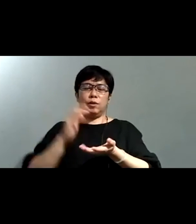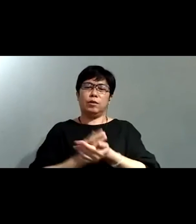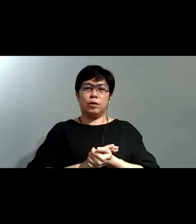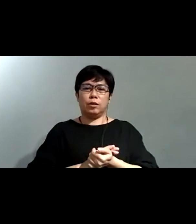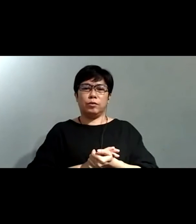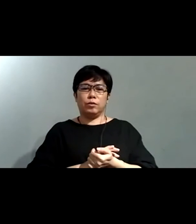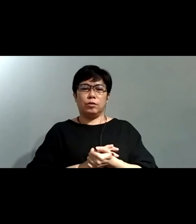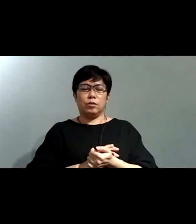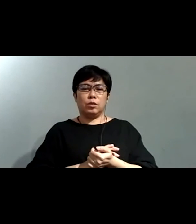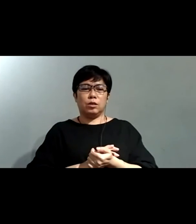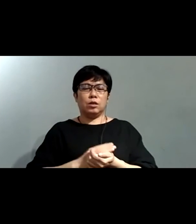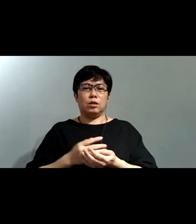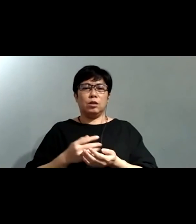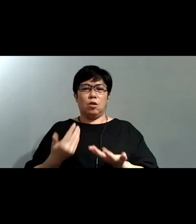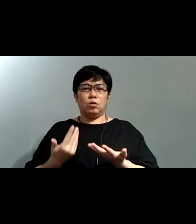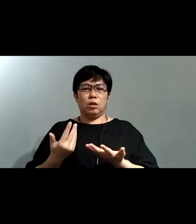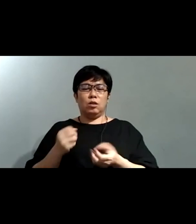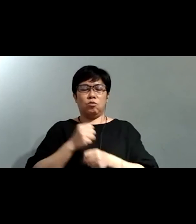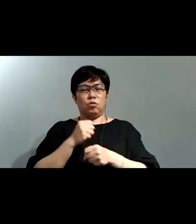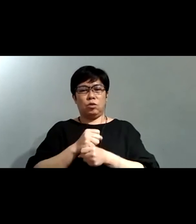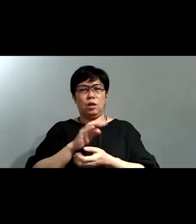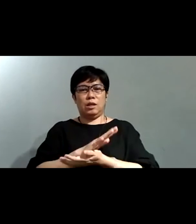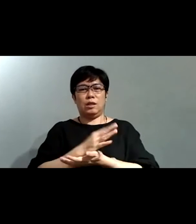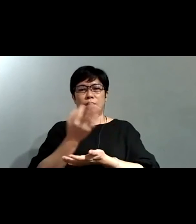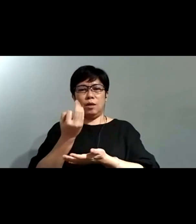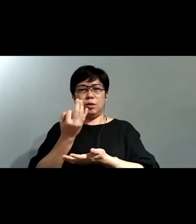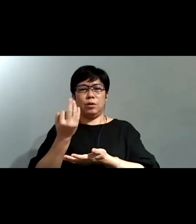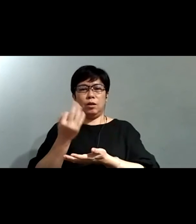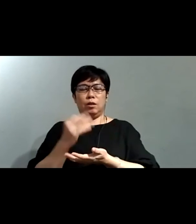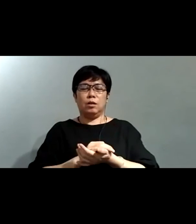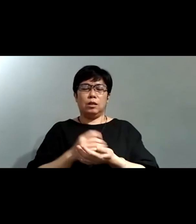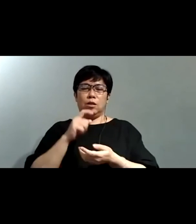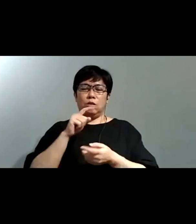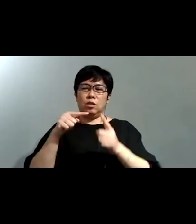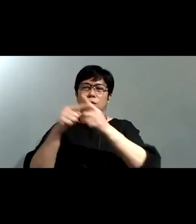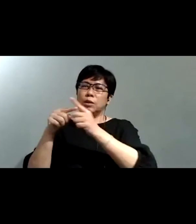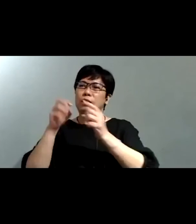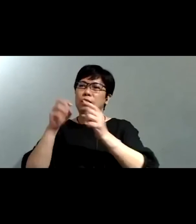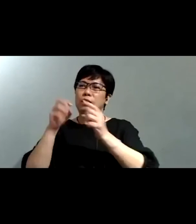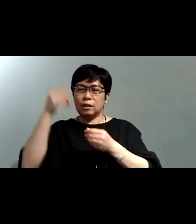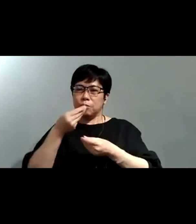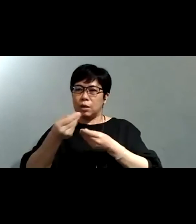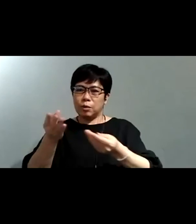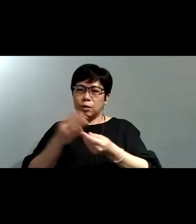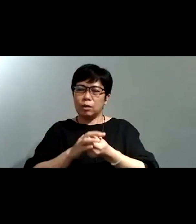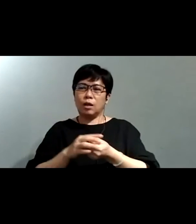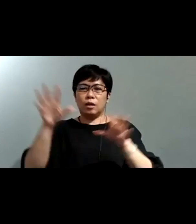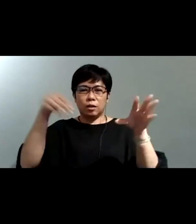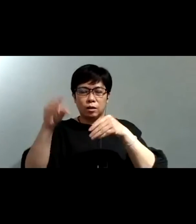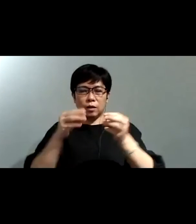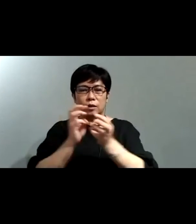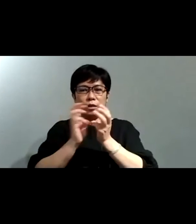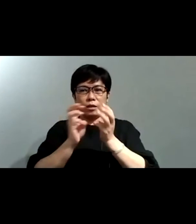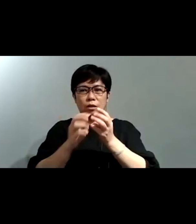polling experience accumulated through the Hong Kong U and Hong Kong Poly U, we are quite confident that